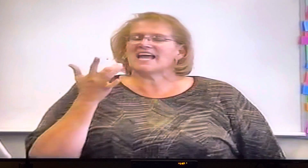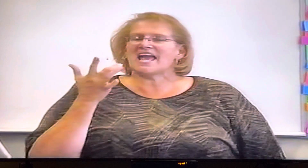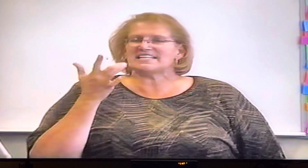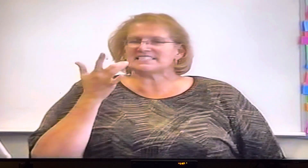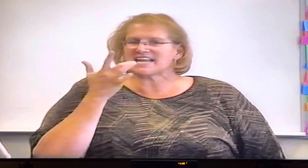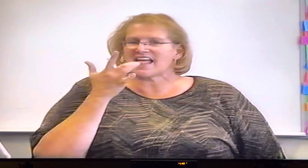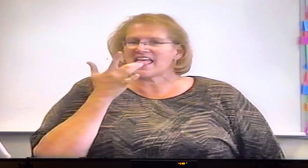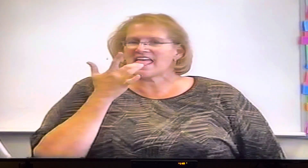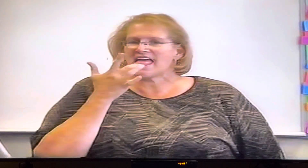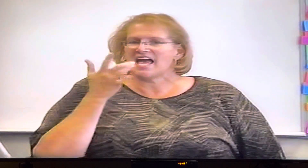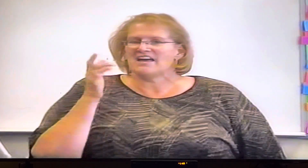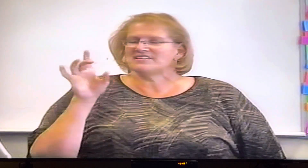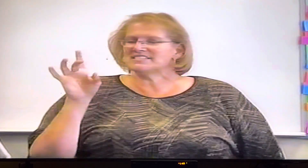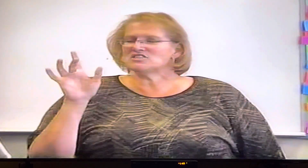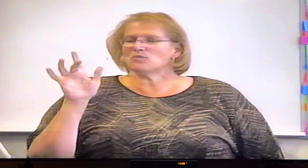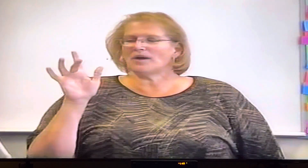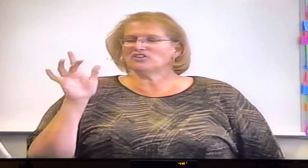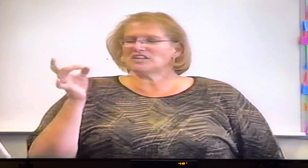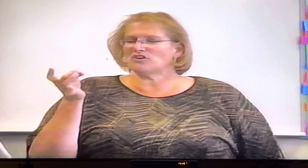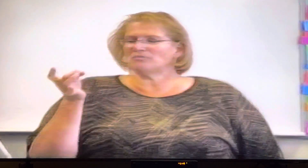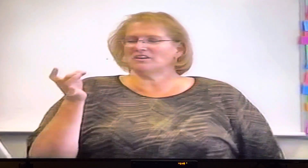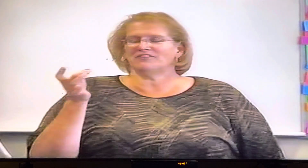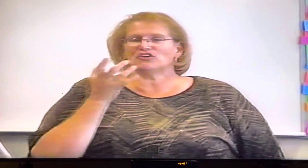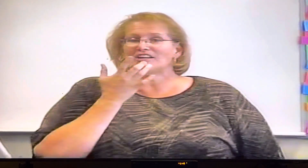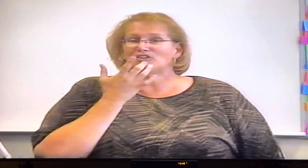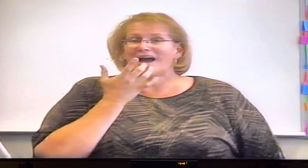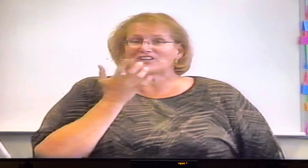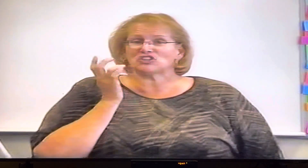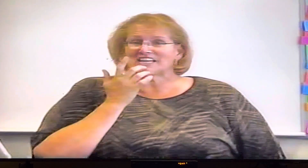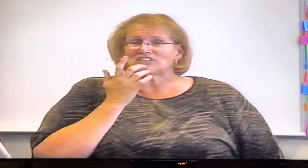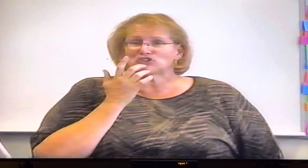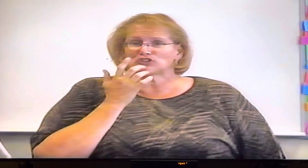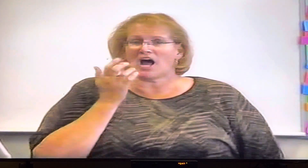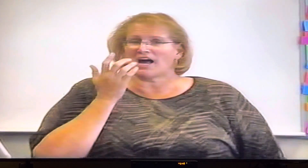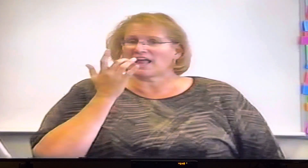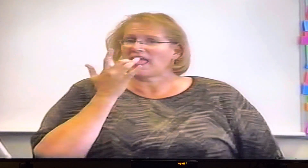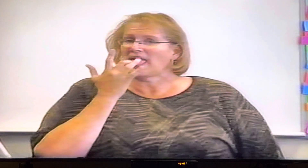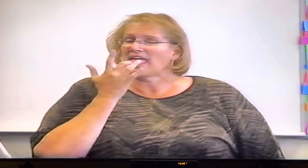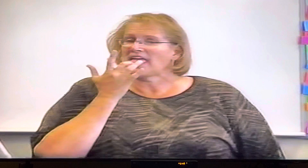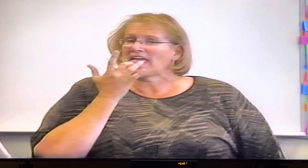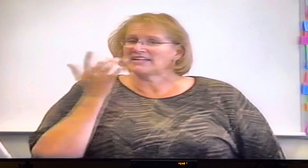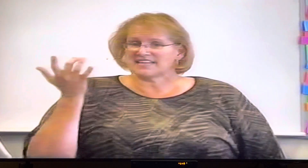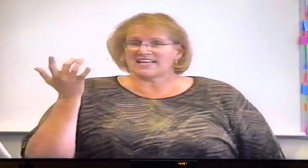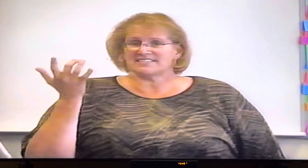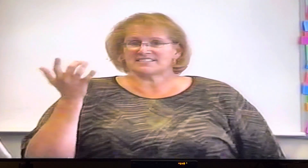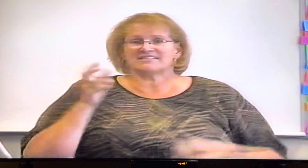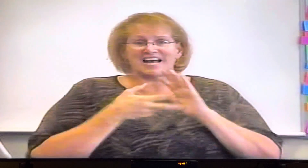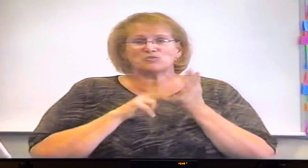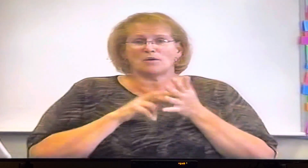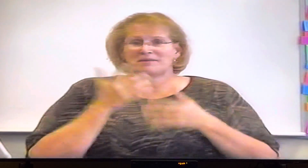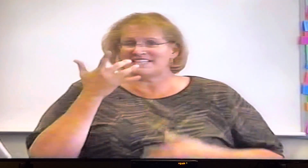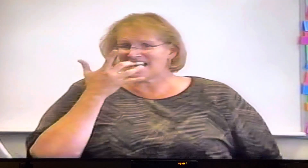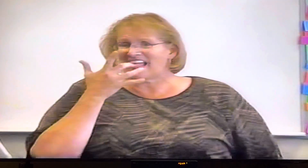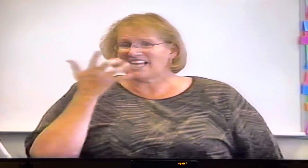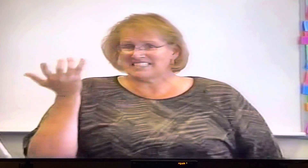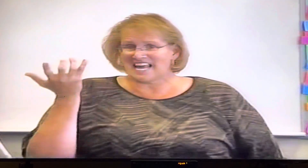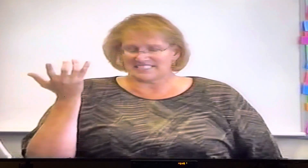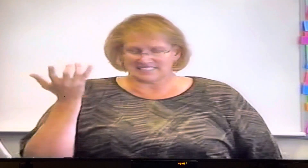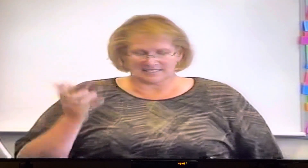Taste. This is the one you take your middle finger and you actually touch your tongue. Taste. That's what means taste.